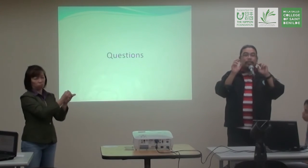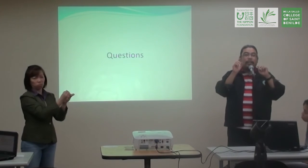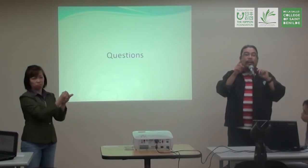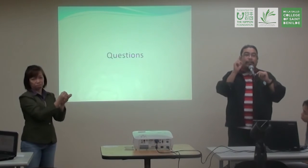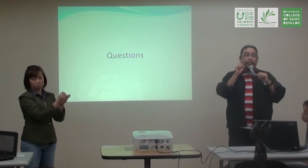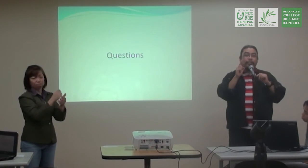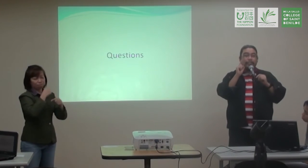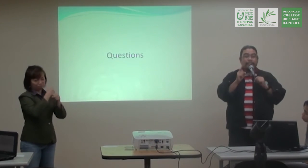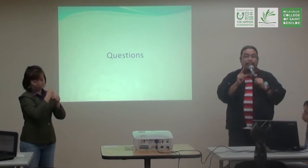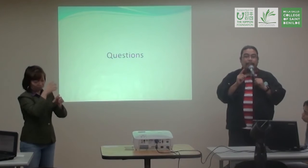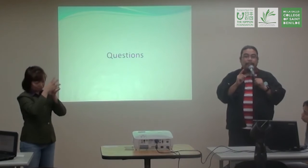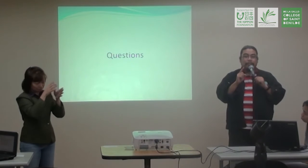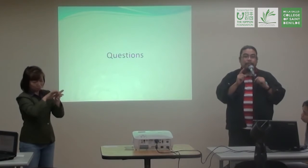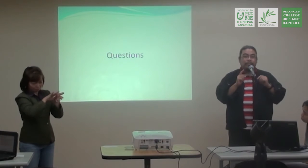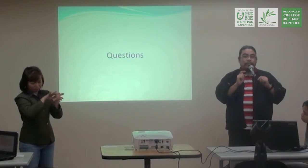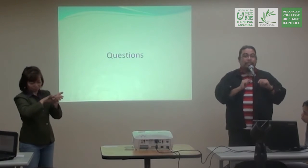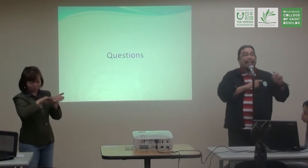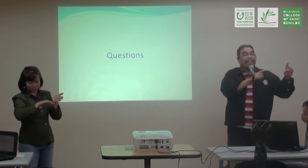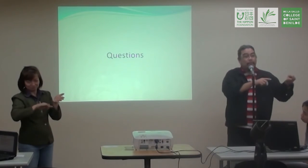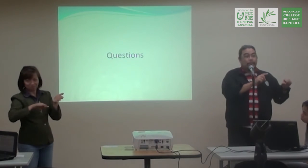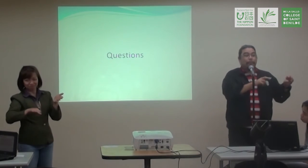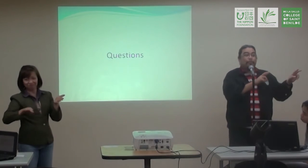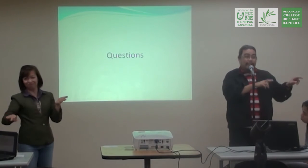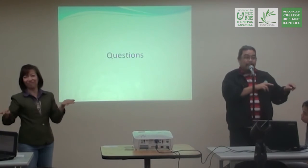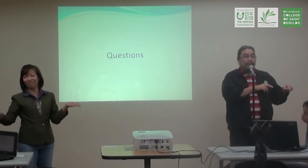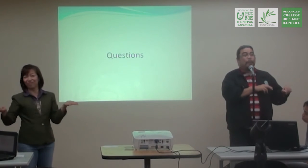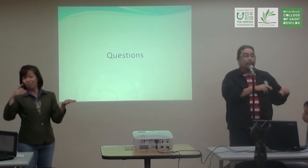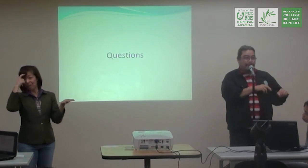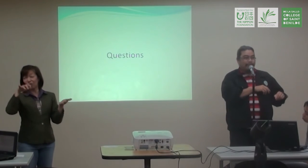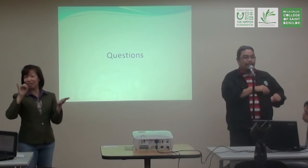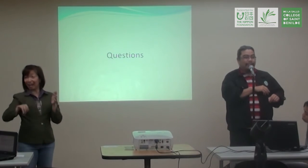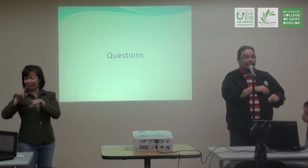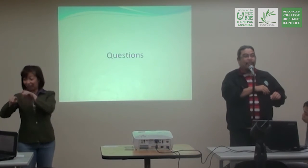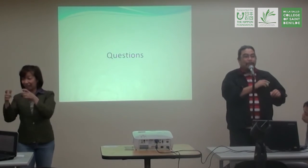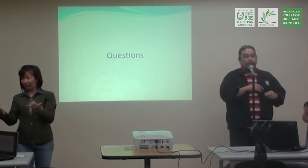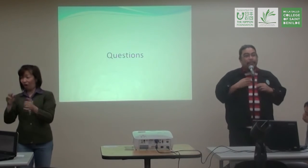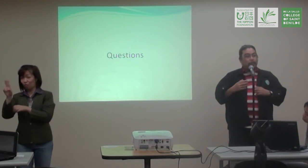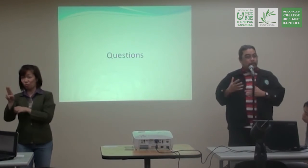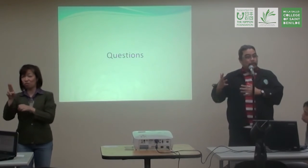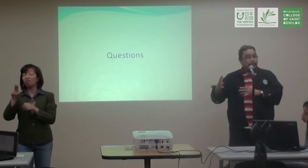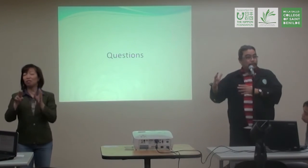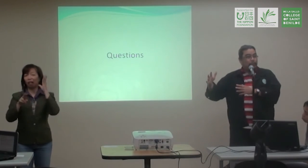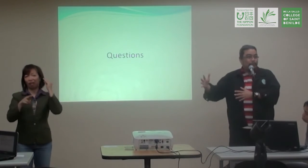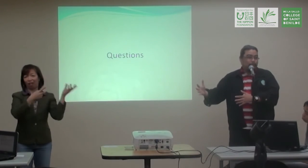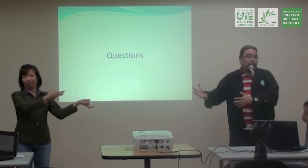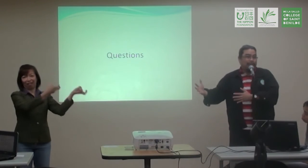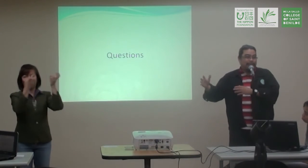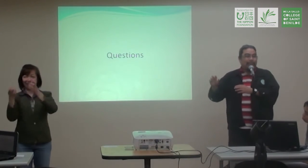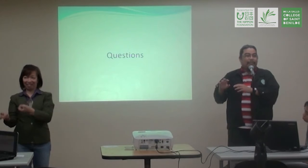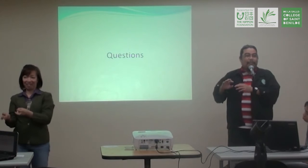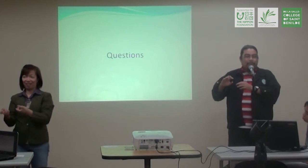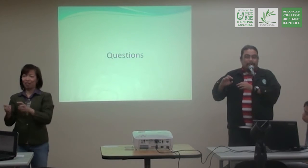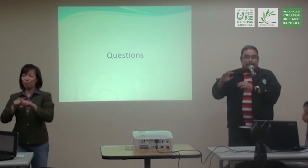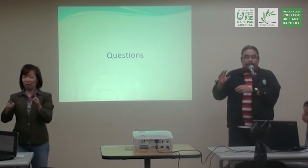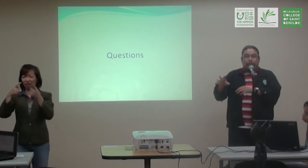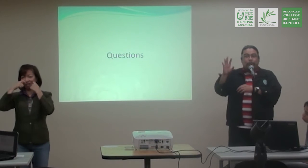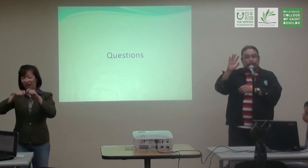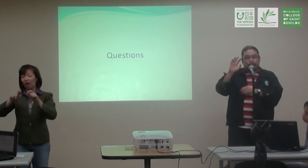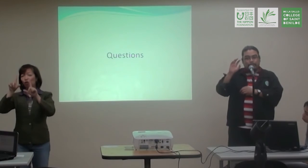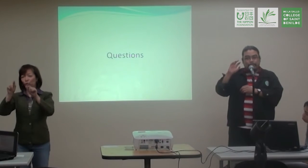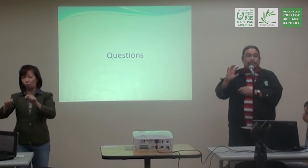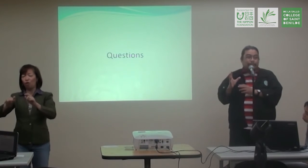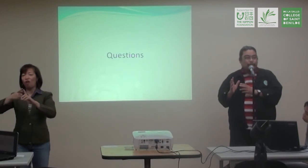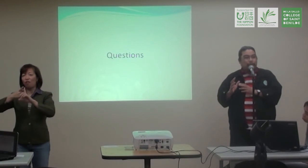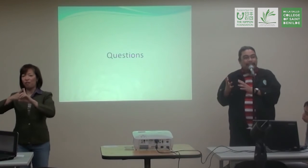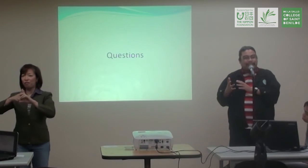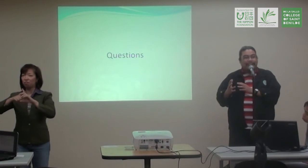up. Because our current exam was just adapted from the hearing population, but now we're going to do it